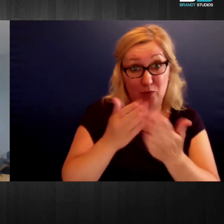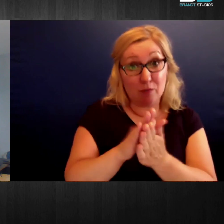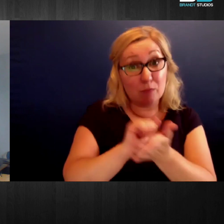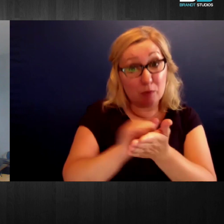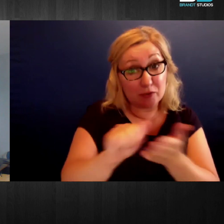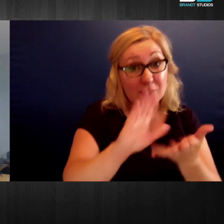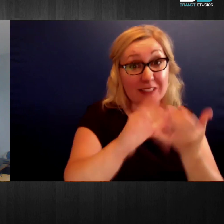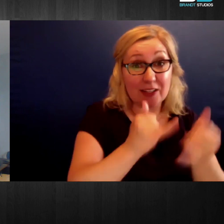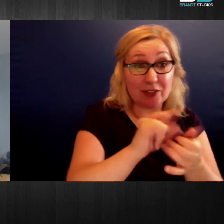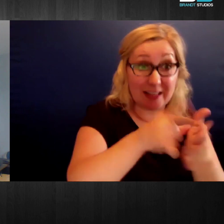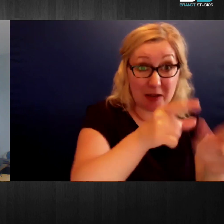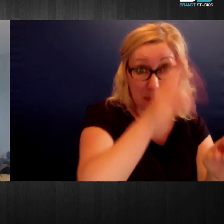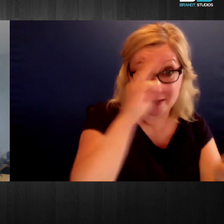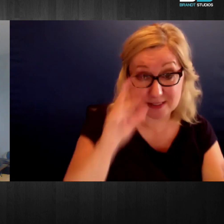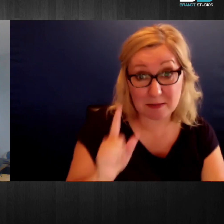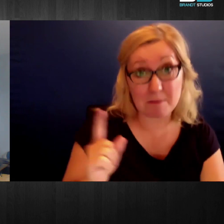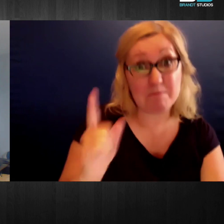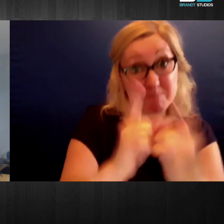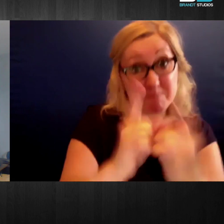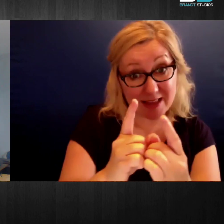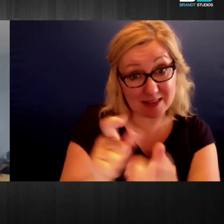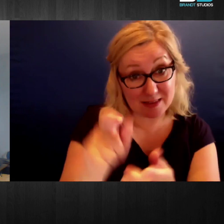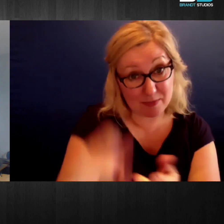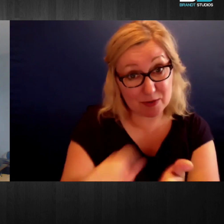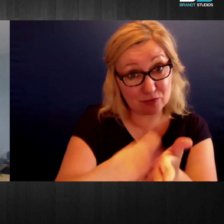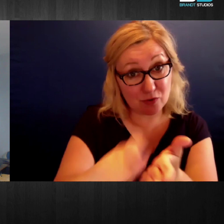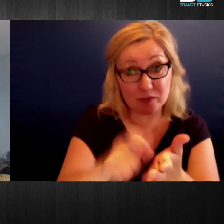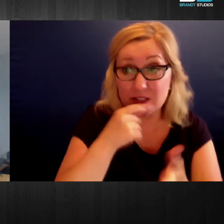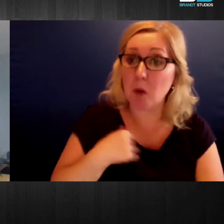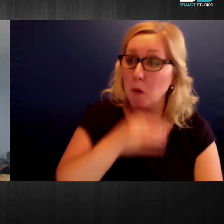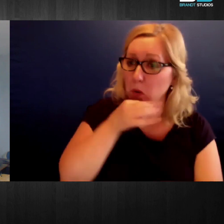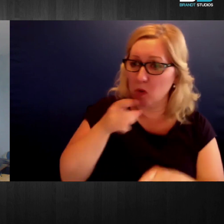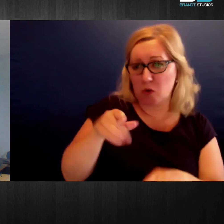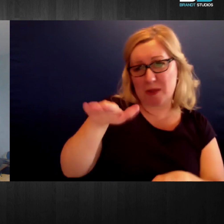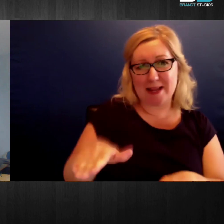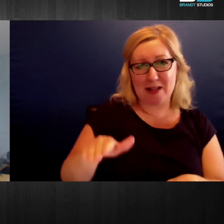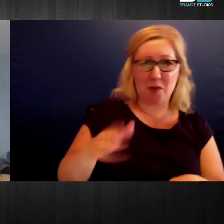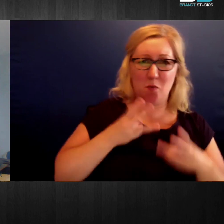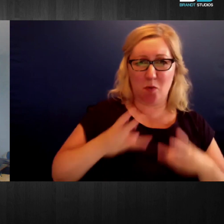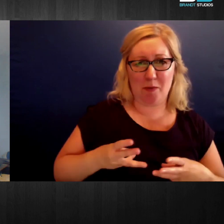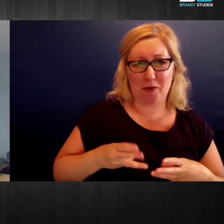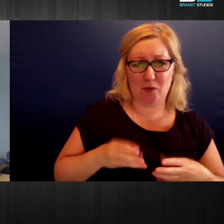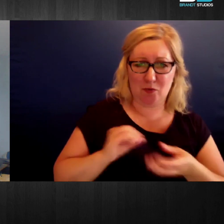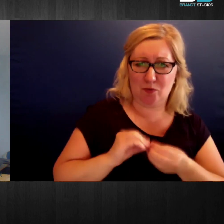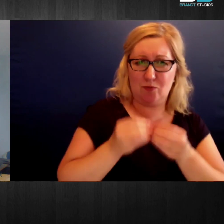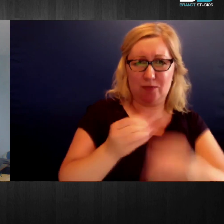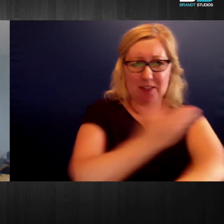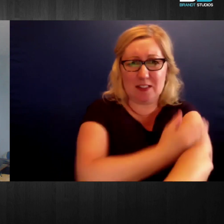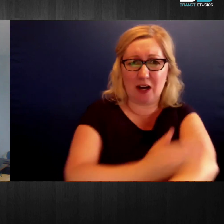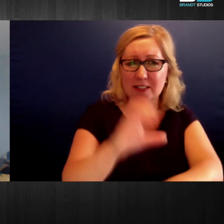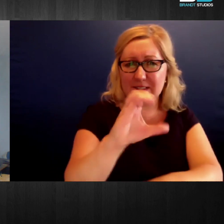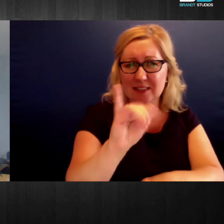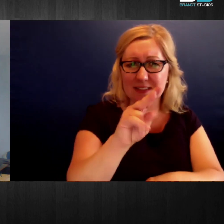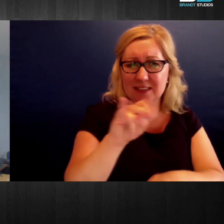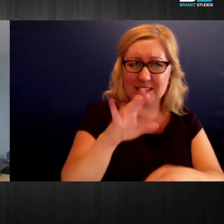us to defy injustices like that and really understand those point of views we would never see. Empathy through reading can